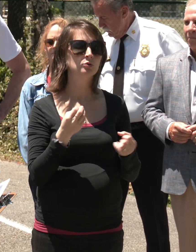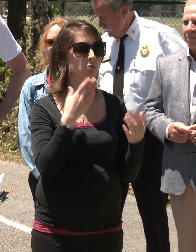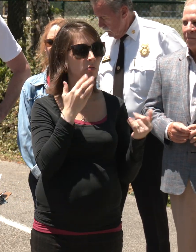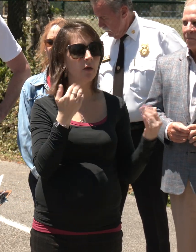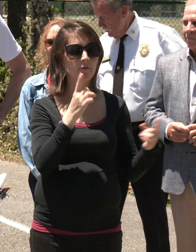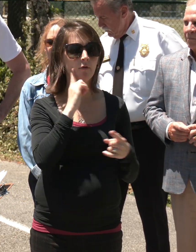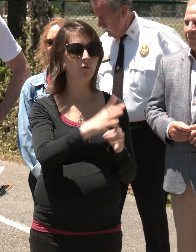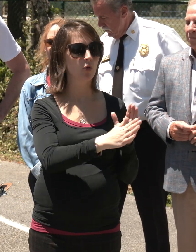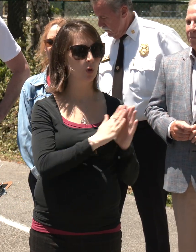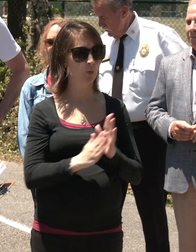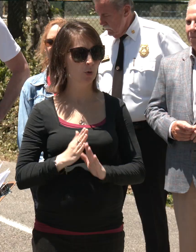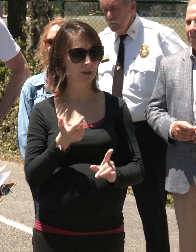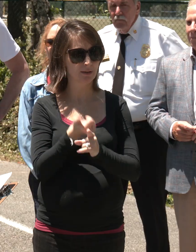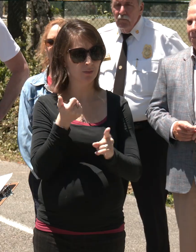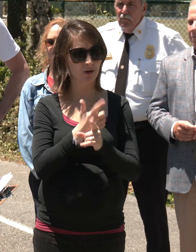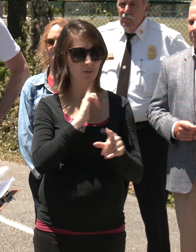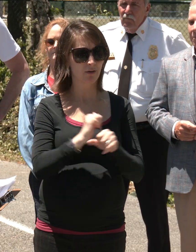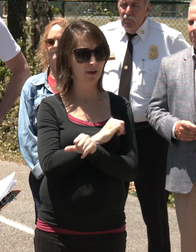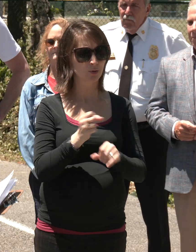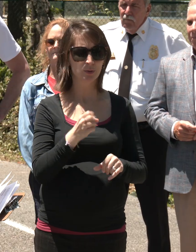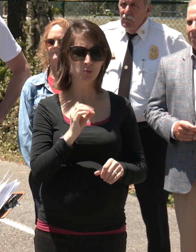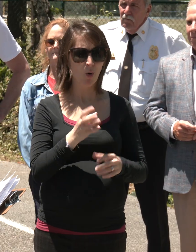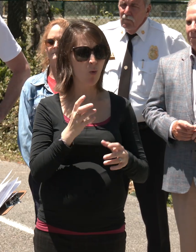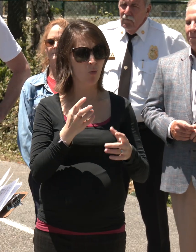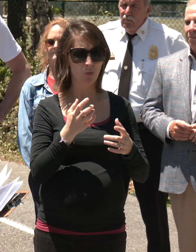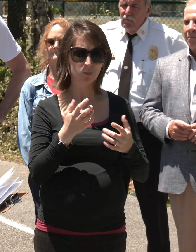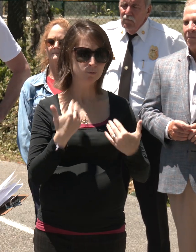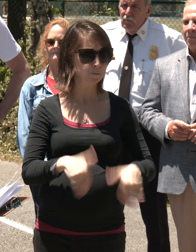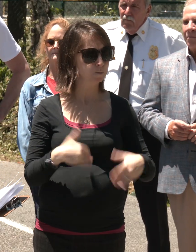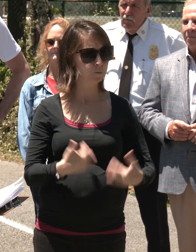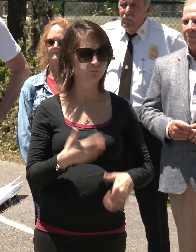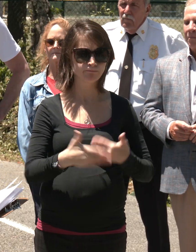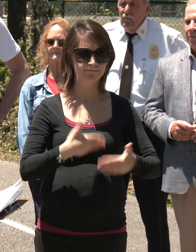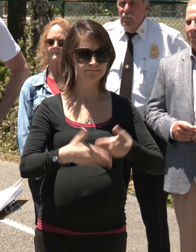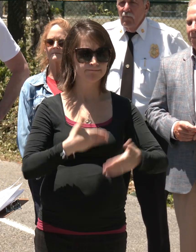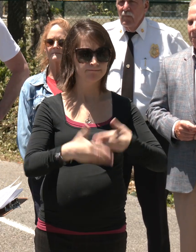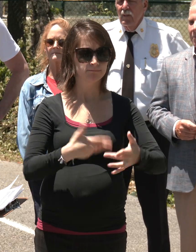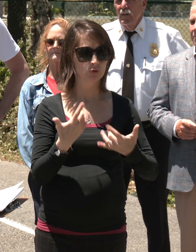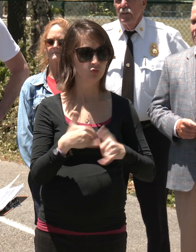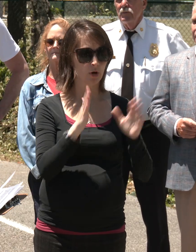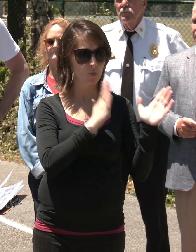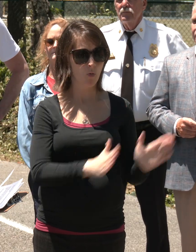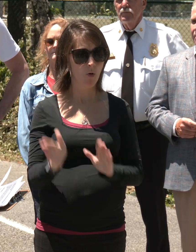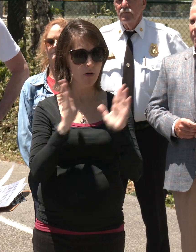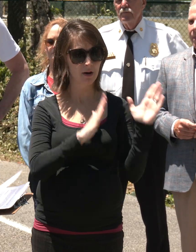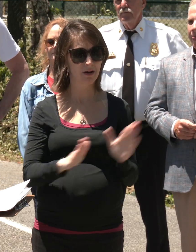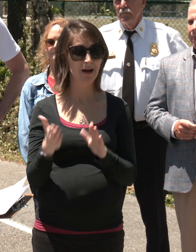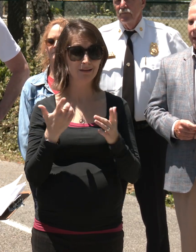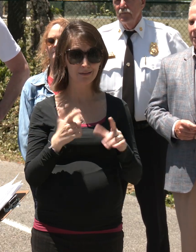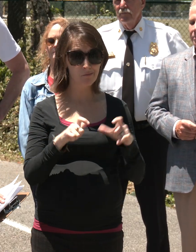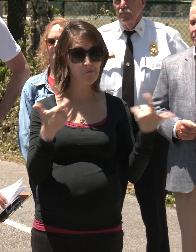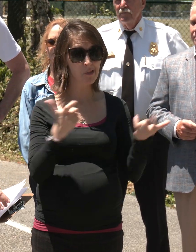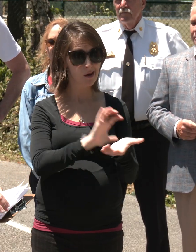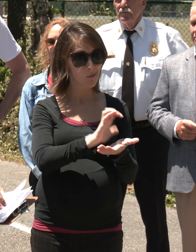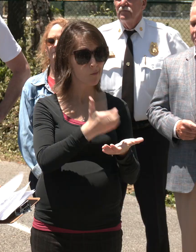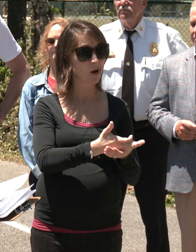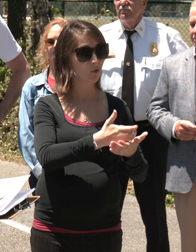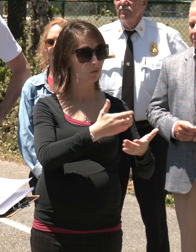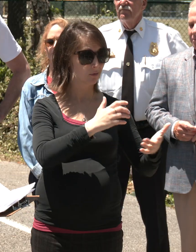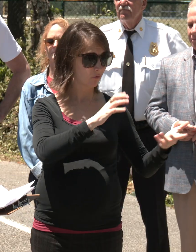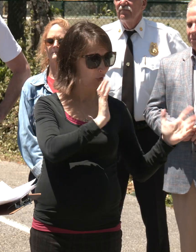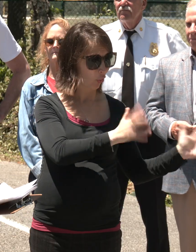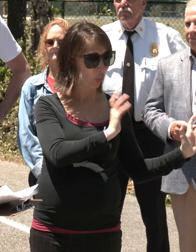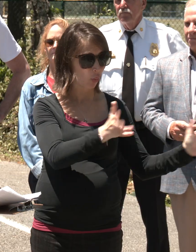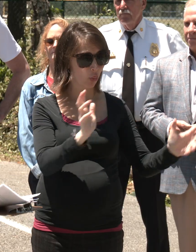the community that has been working so diligently to organize this enormous amount of debris. It